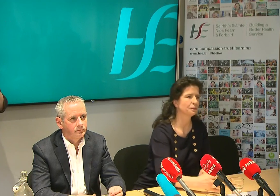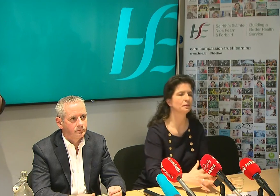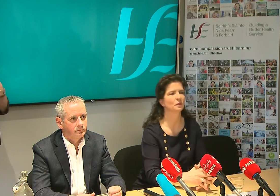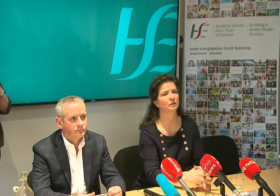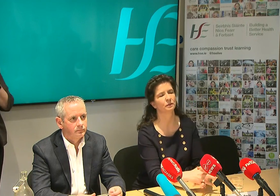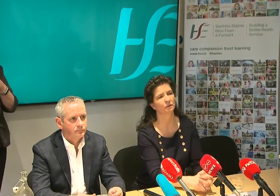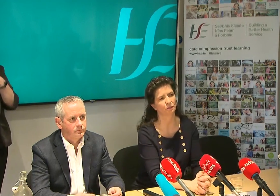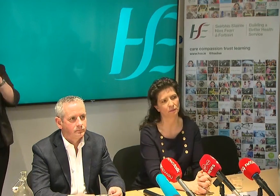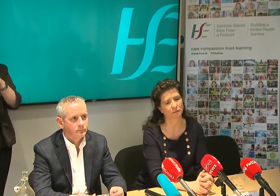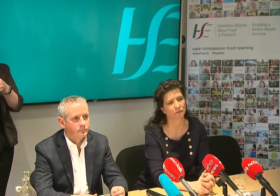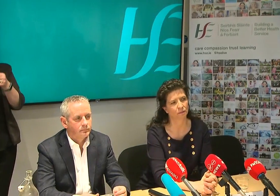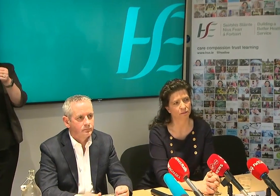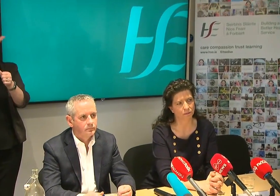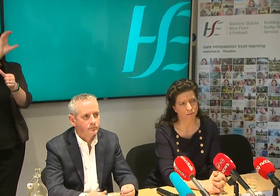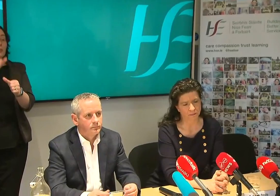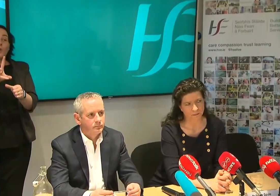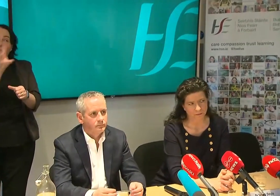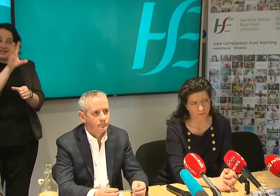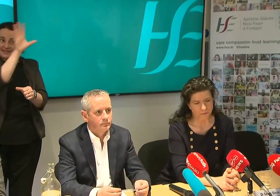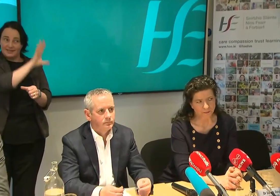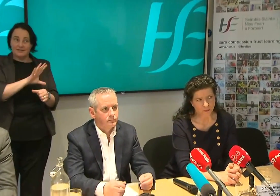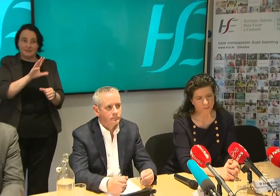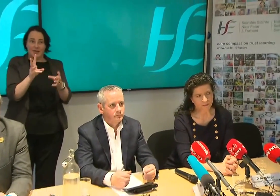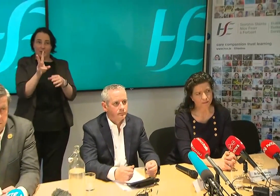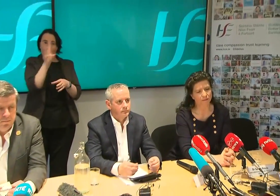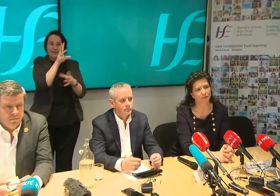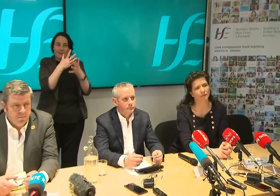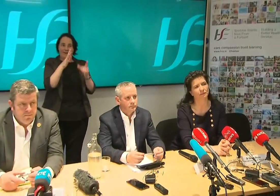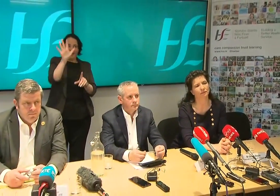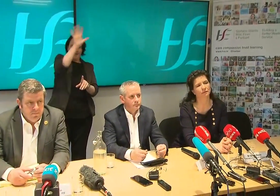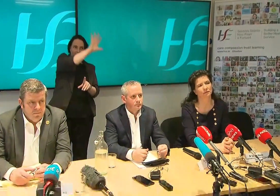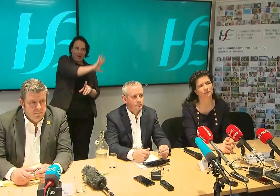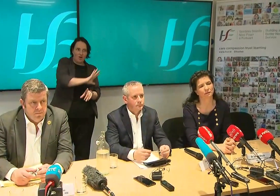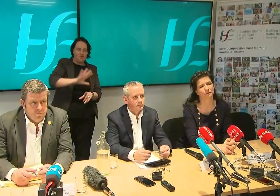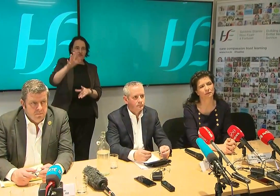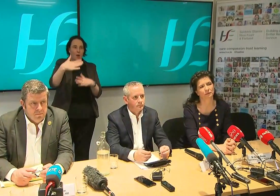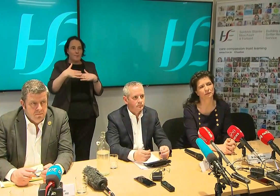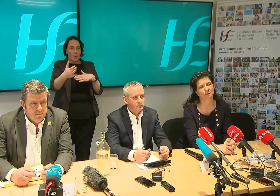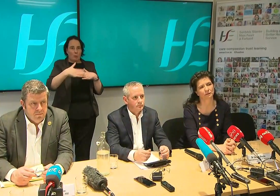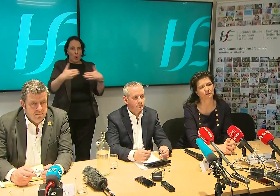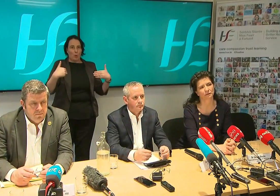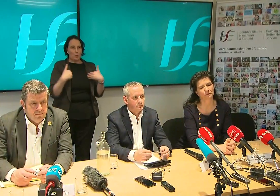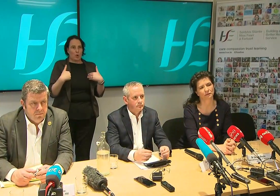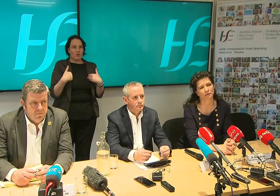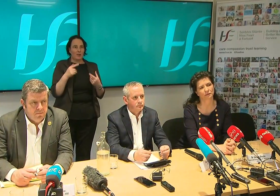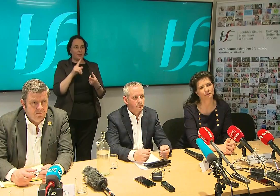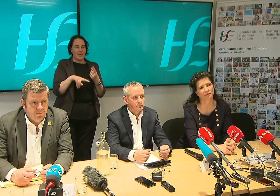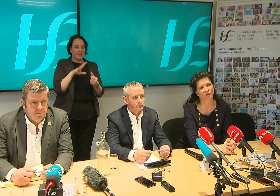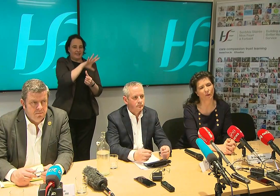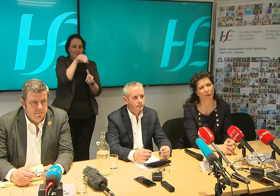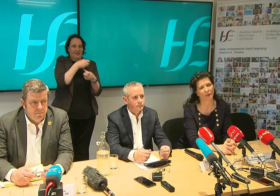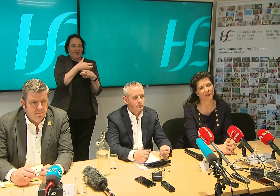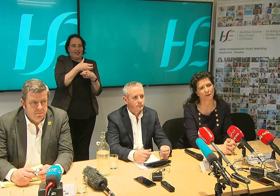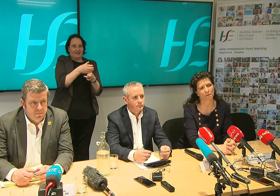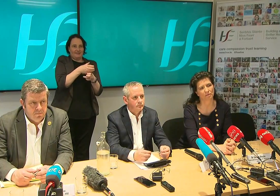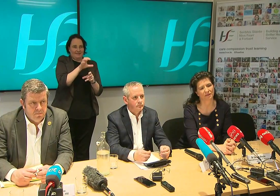or parents in other counties in the West. The West is a big area. So more people are actually worrying than, say, people in a specific